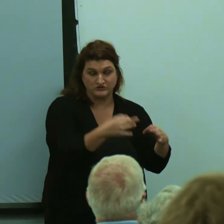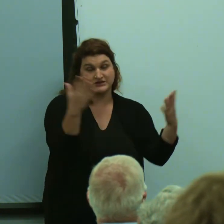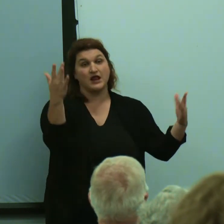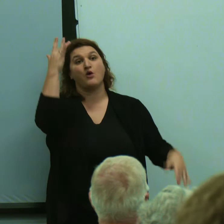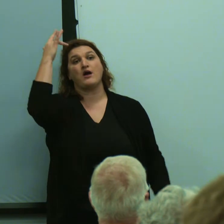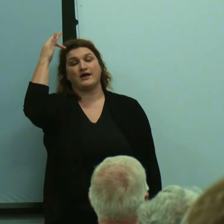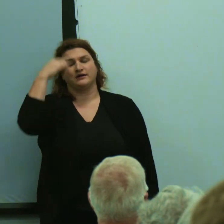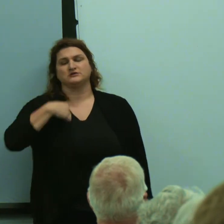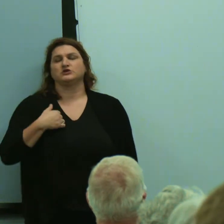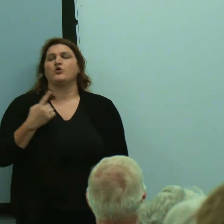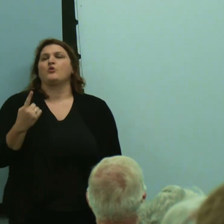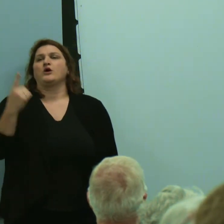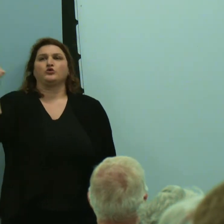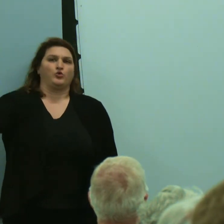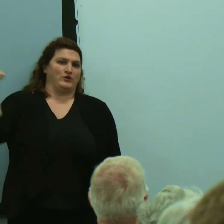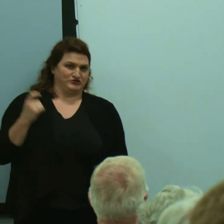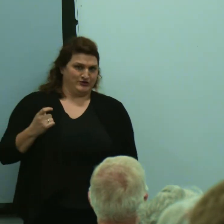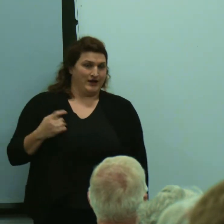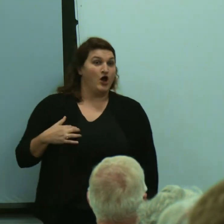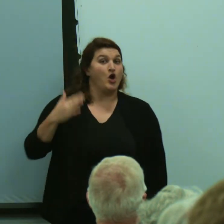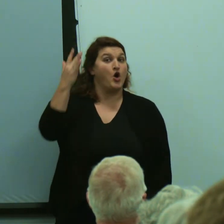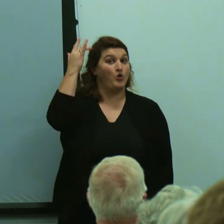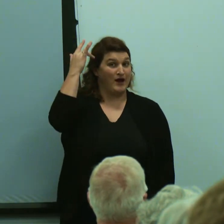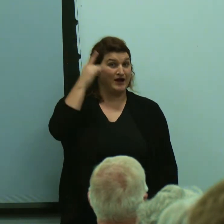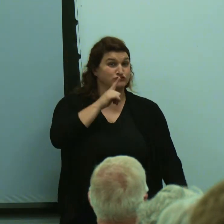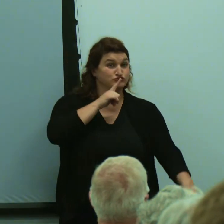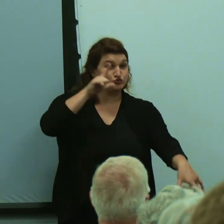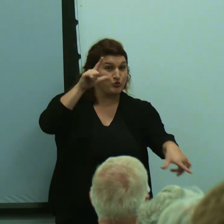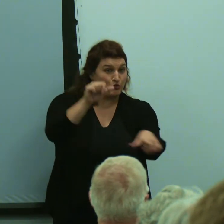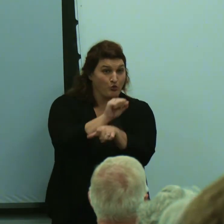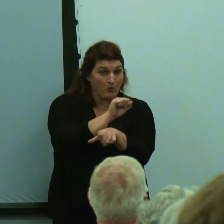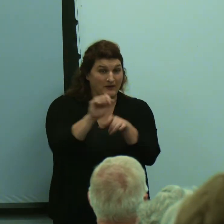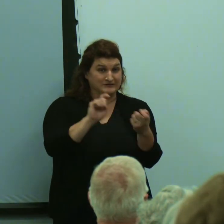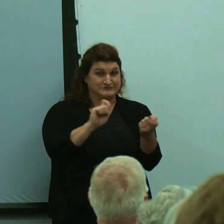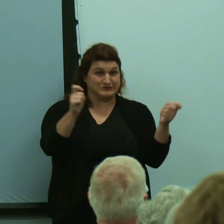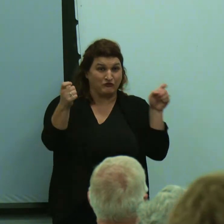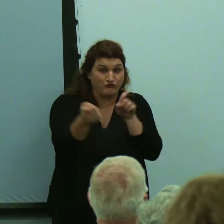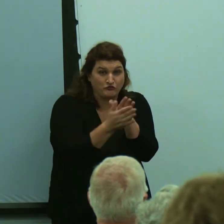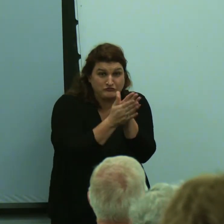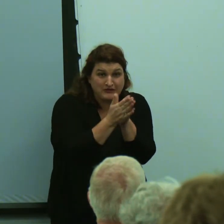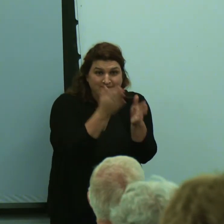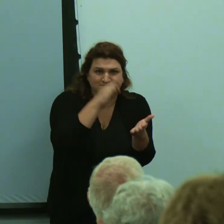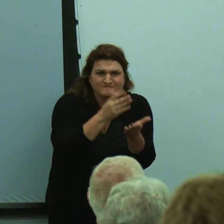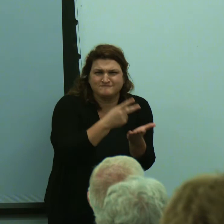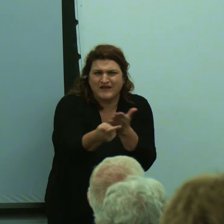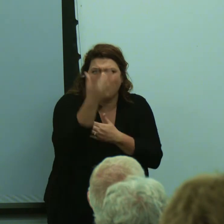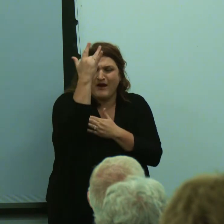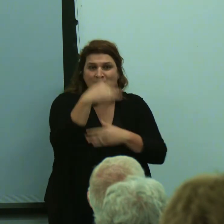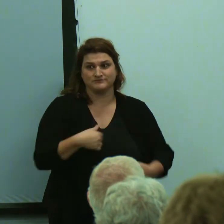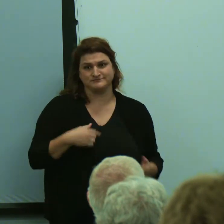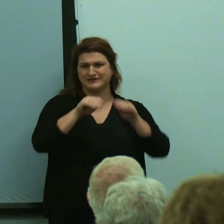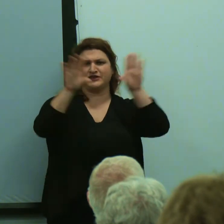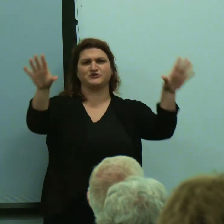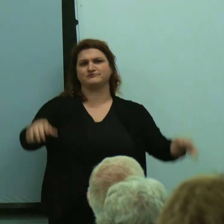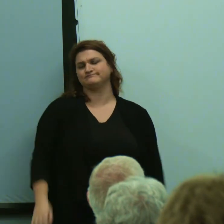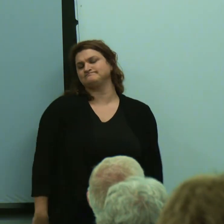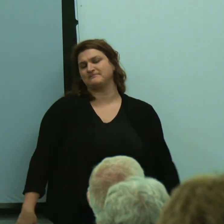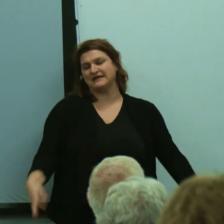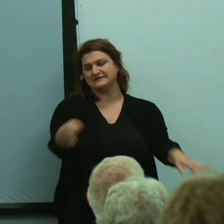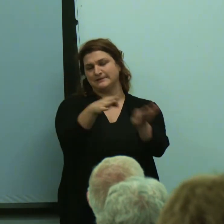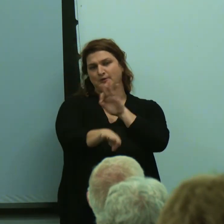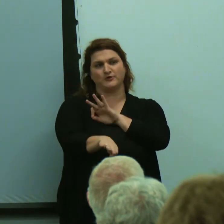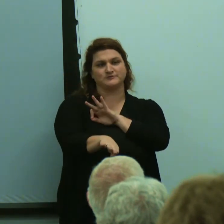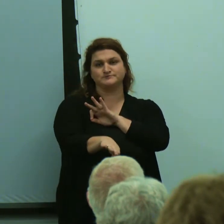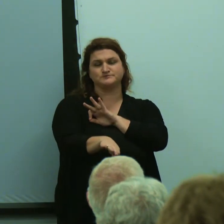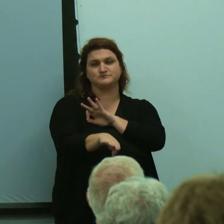One of the questions to me has been, why have true reform efforts failed? It's real simple. It's clear.